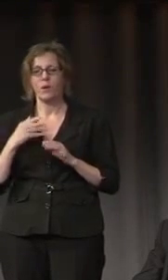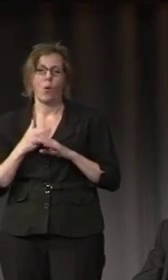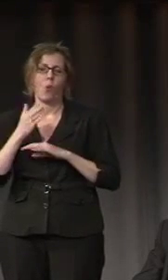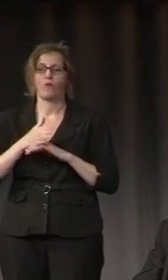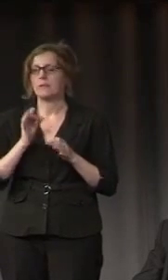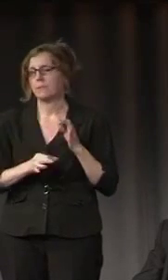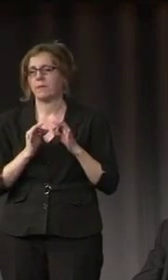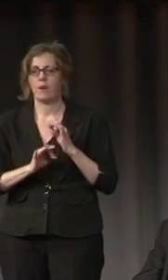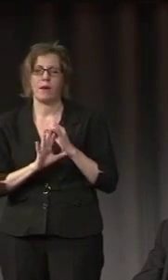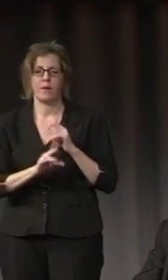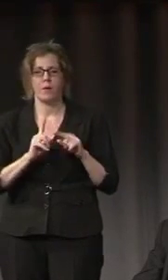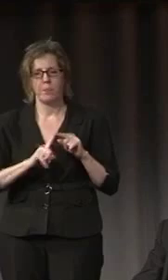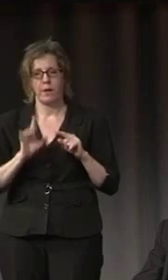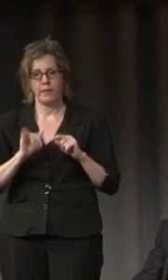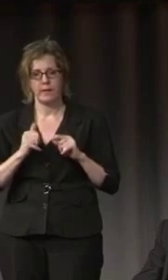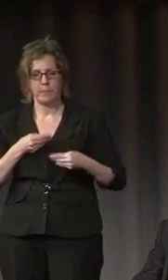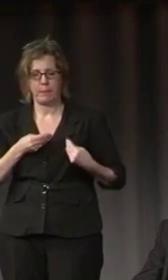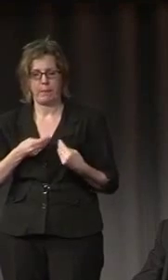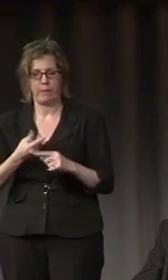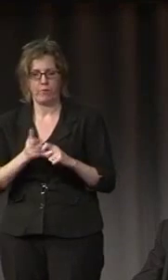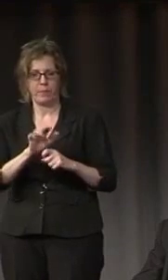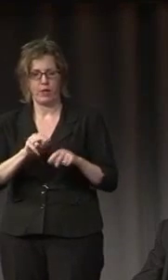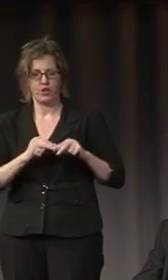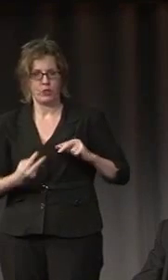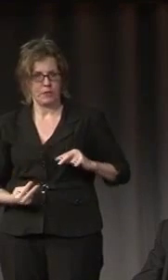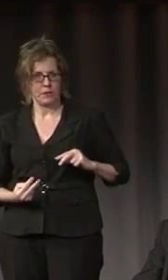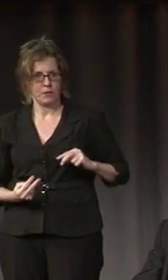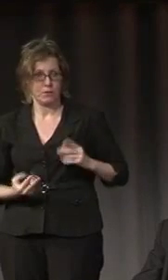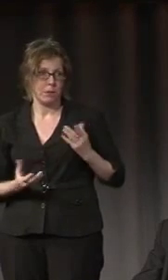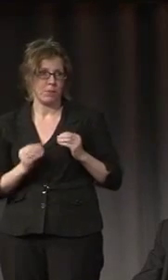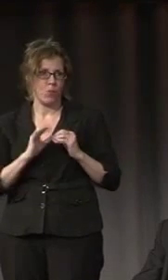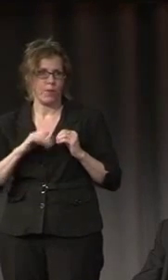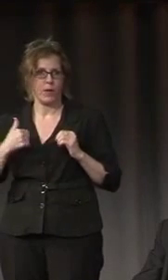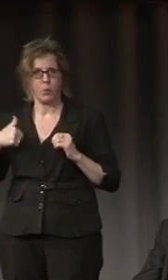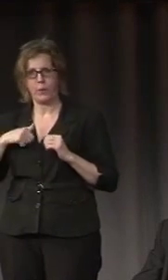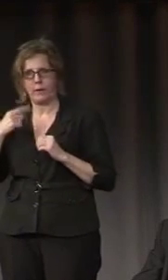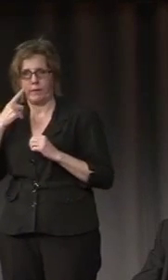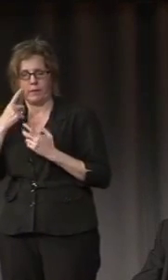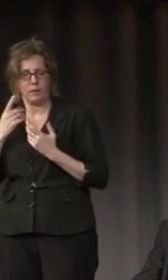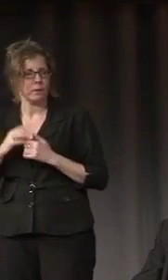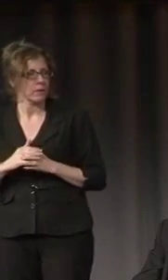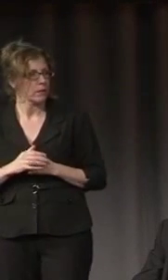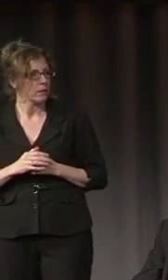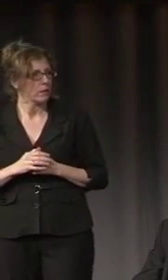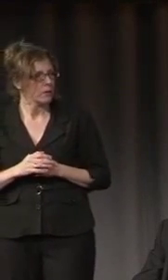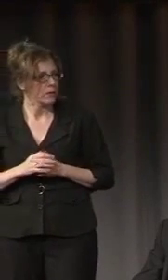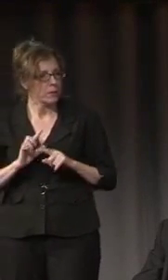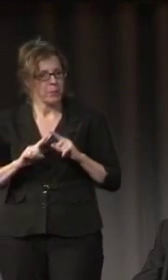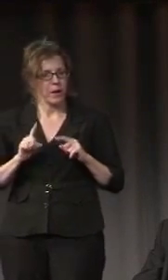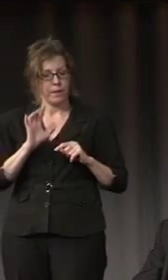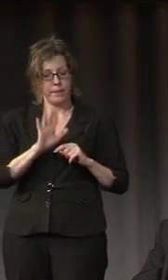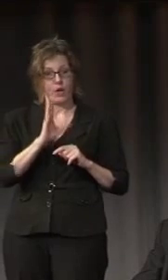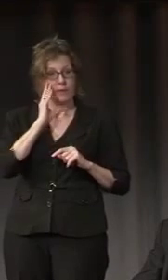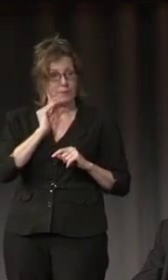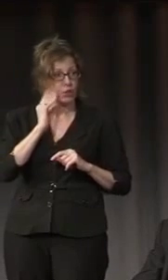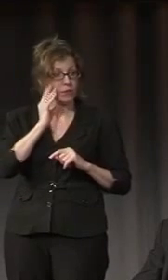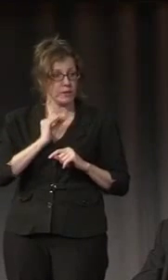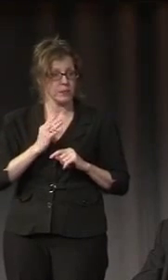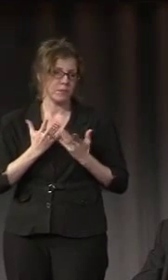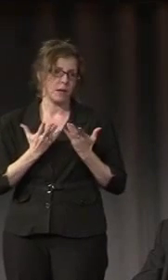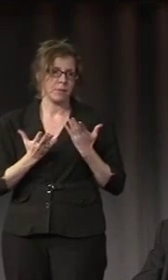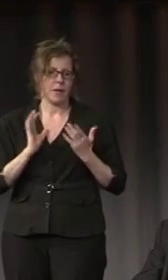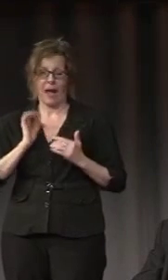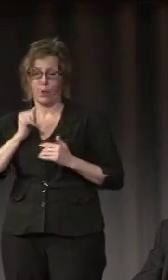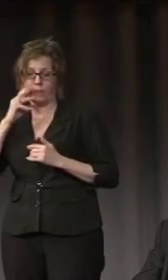than we are. In our case, the genes, but also experience, plays a big role.